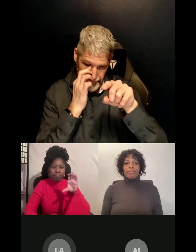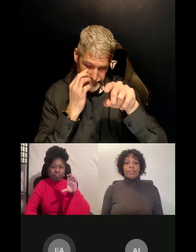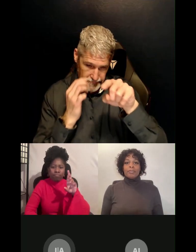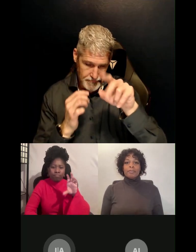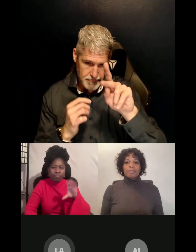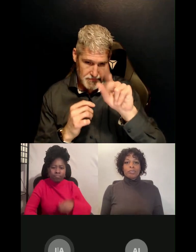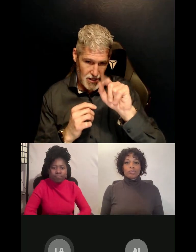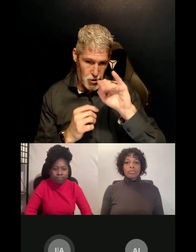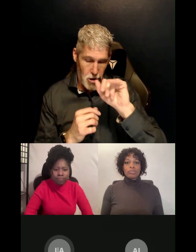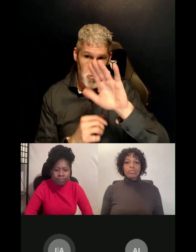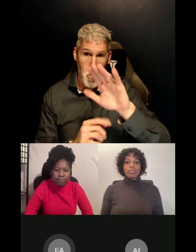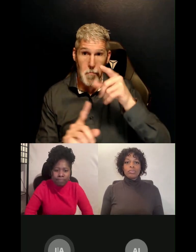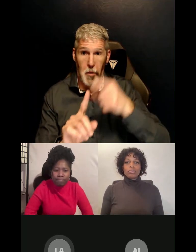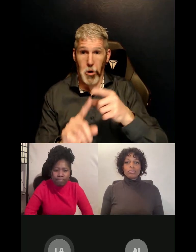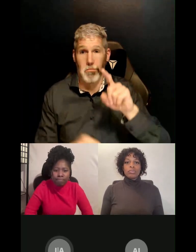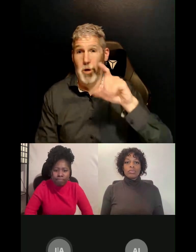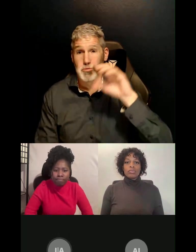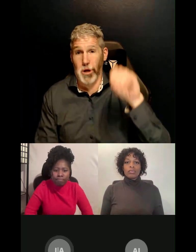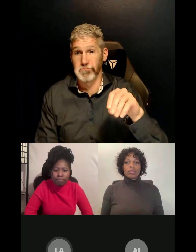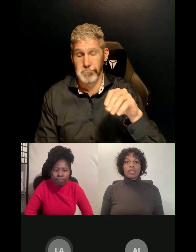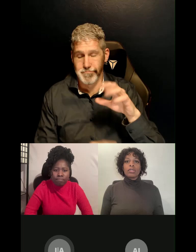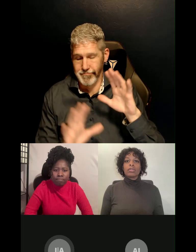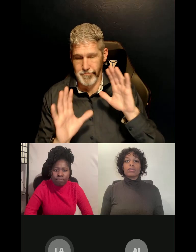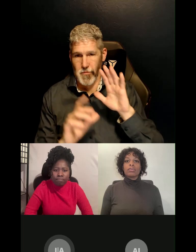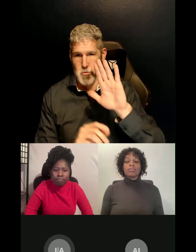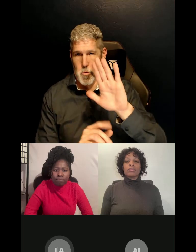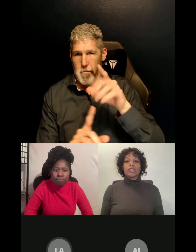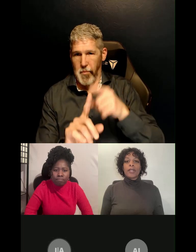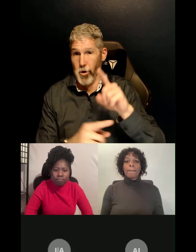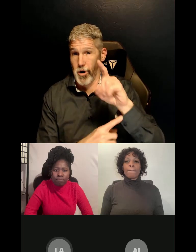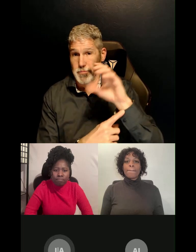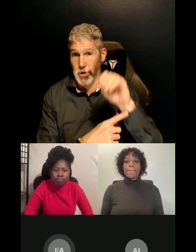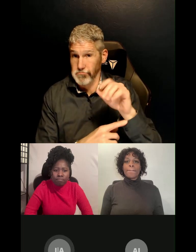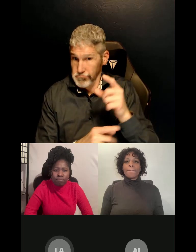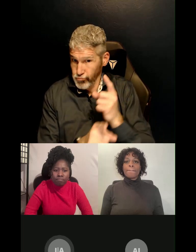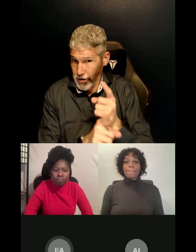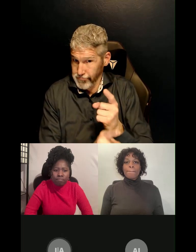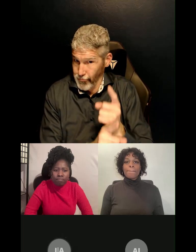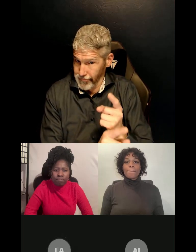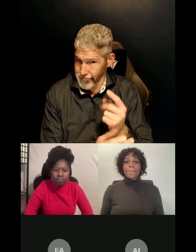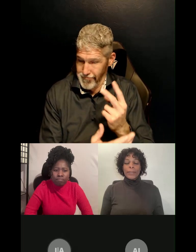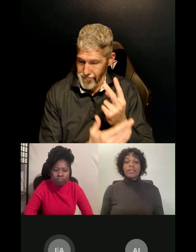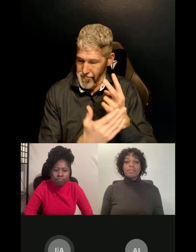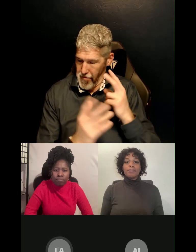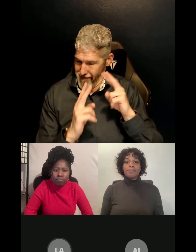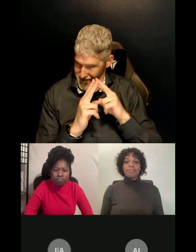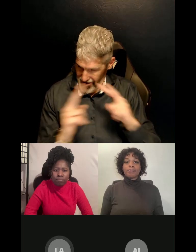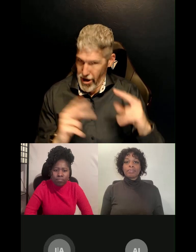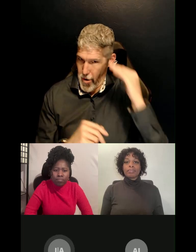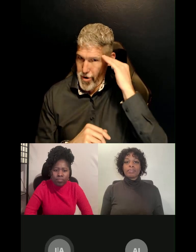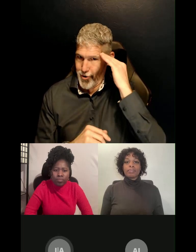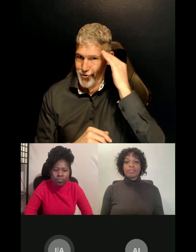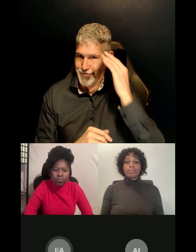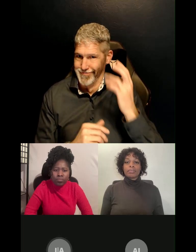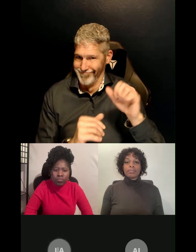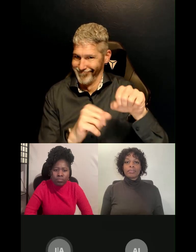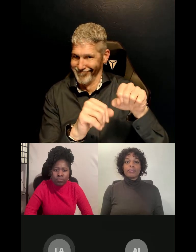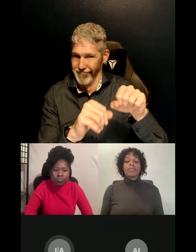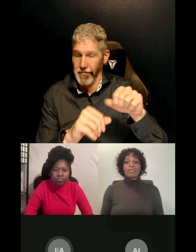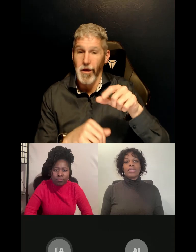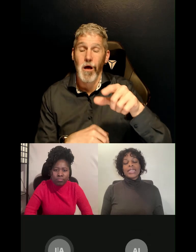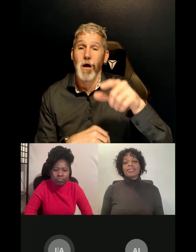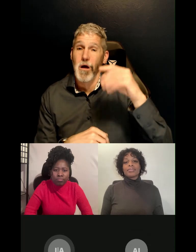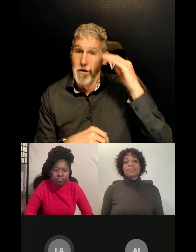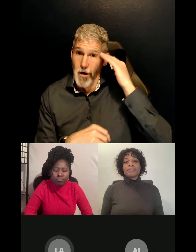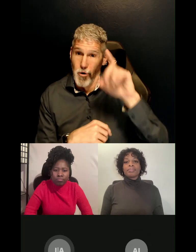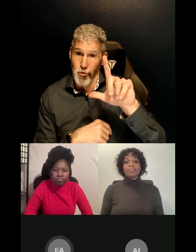Yeah, I just wanted to add on to what Katrina's point one. 100%. You're absolutely correct. I